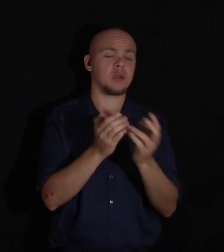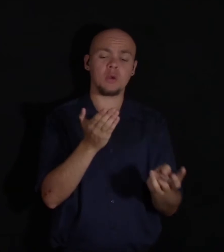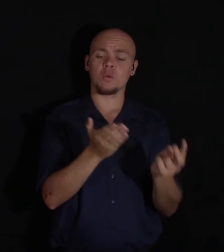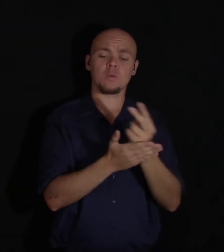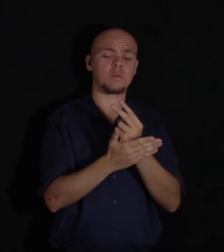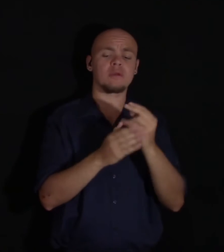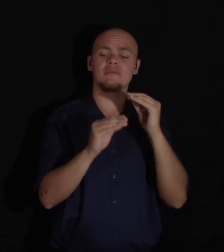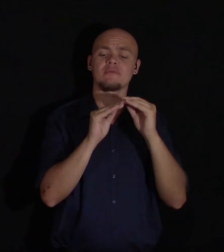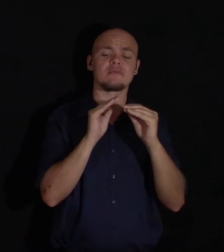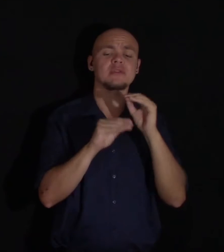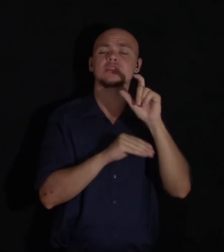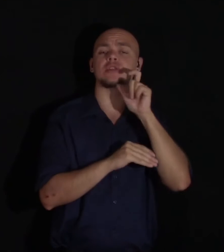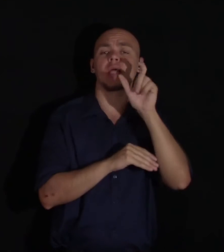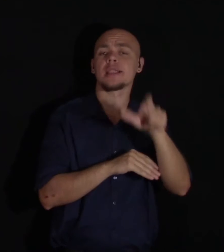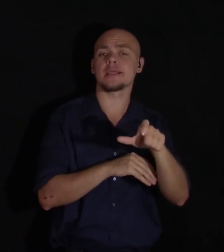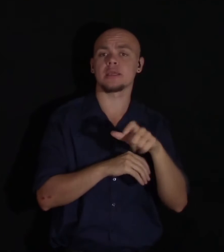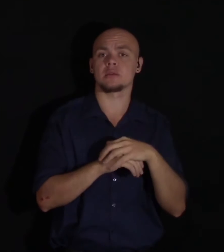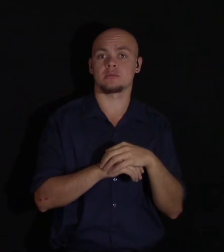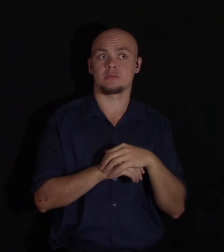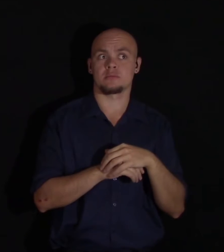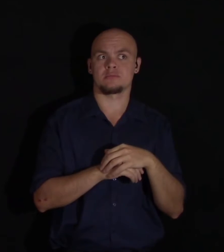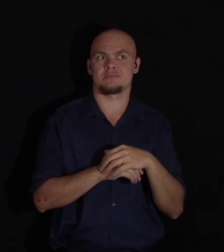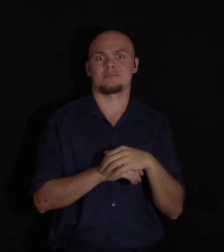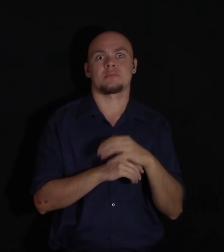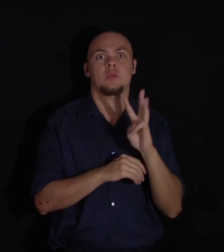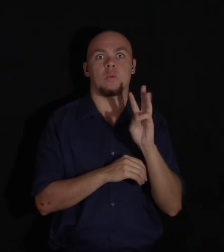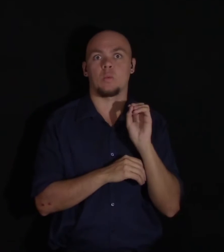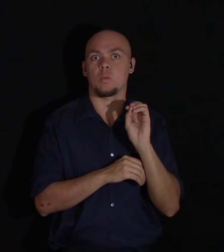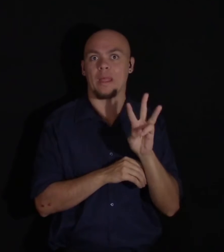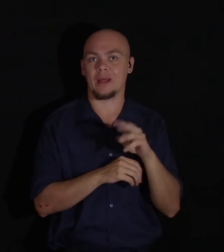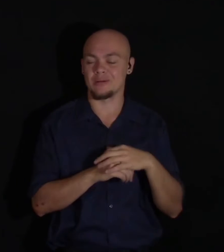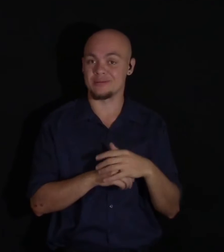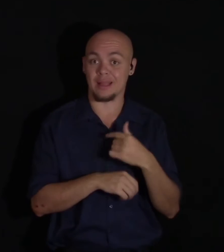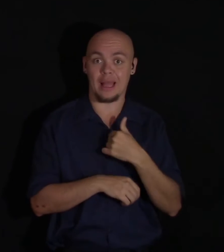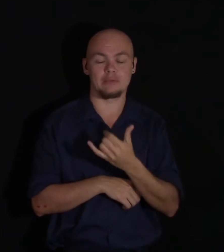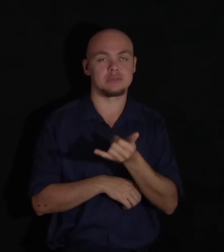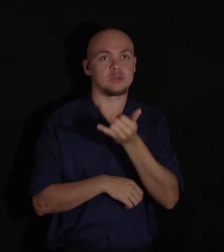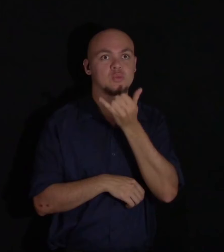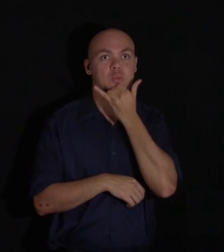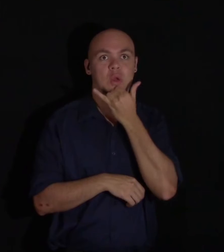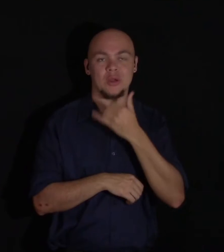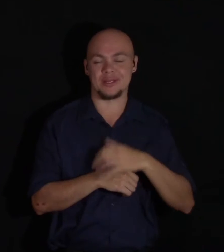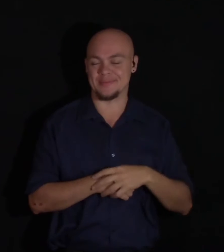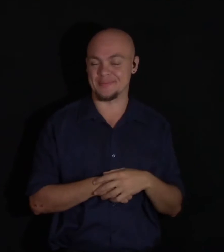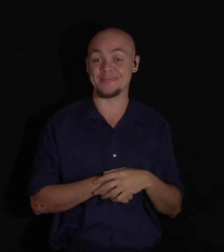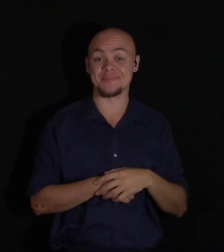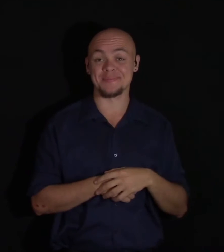revisions. Wow. Boy, was I wrong.